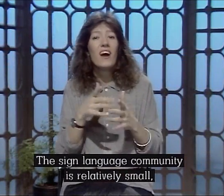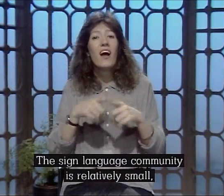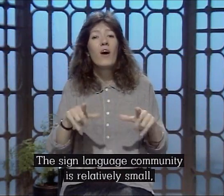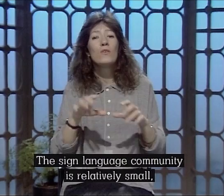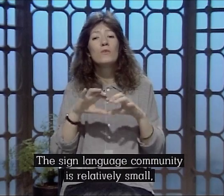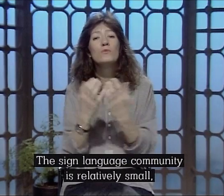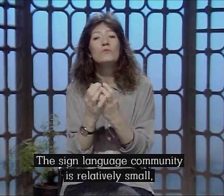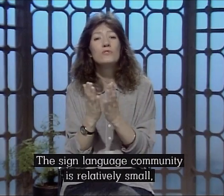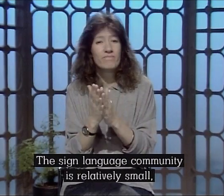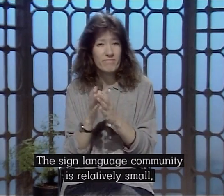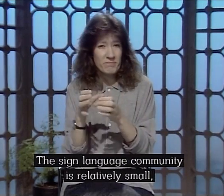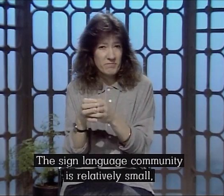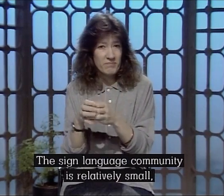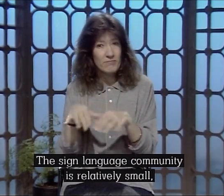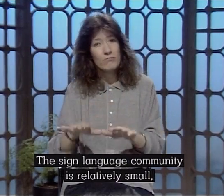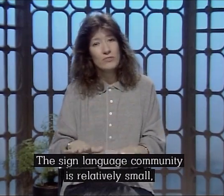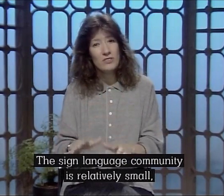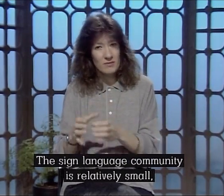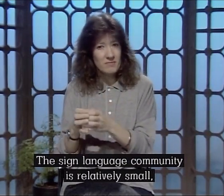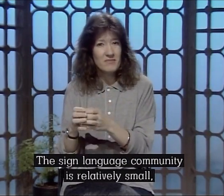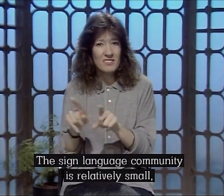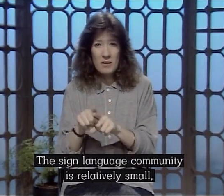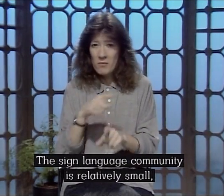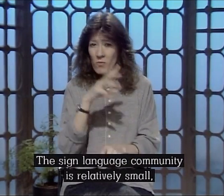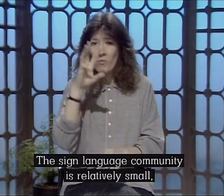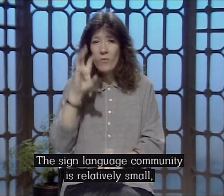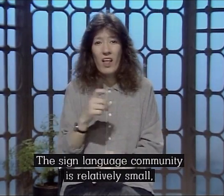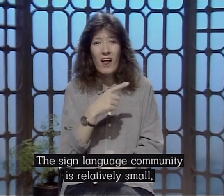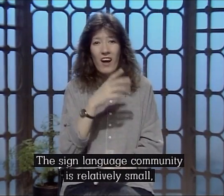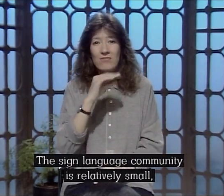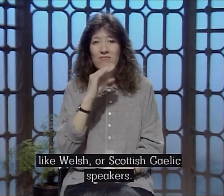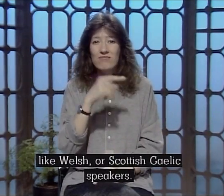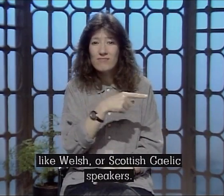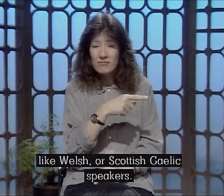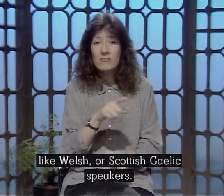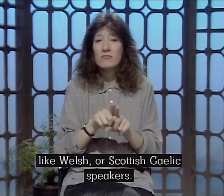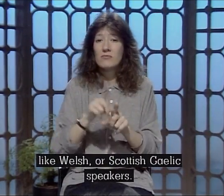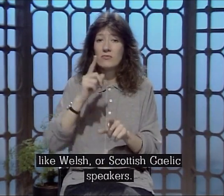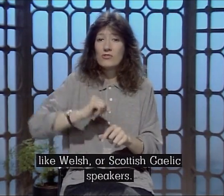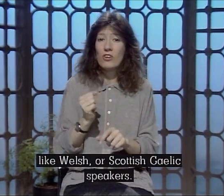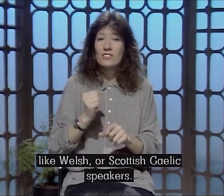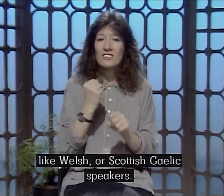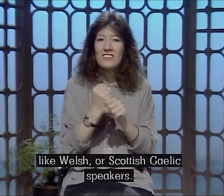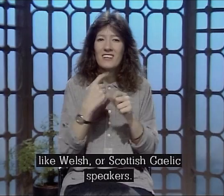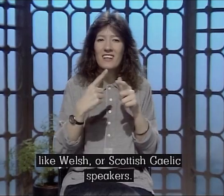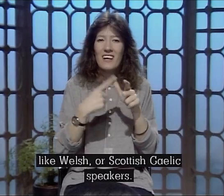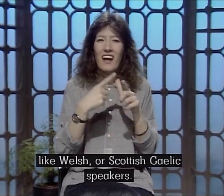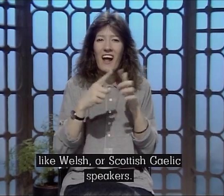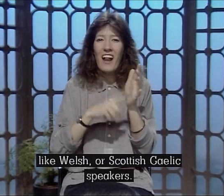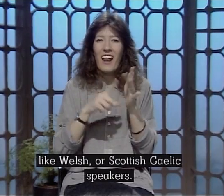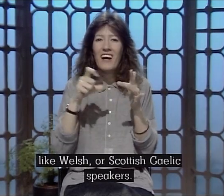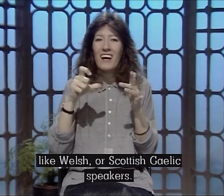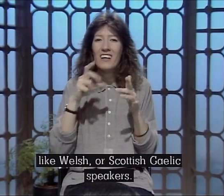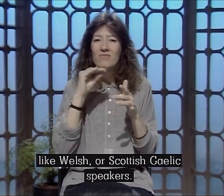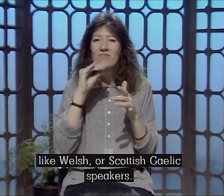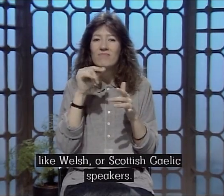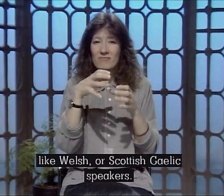Well, the sign language community in Britain is relatively small, like the Welsh language or Scottish Gaelic-speaking